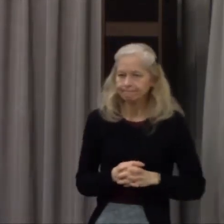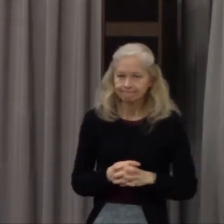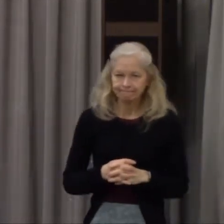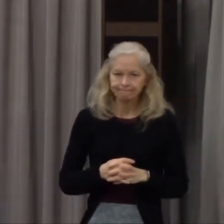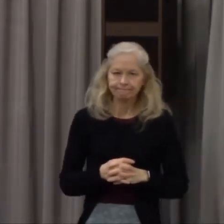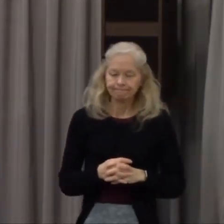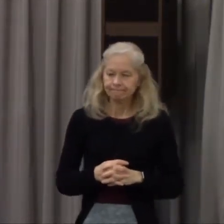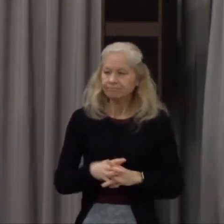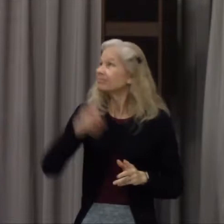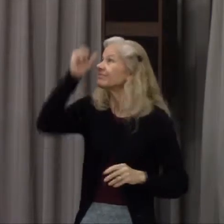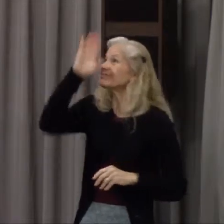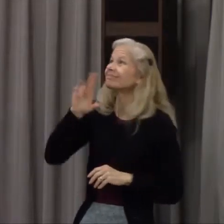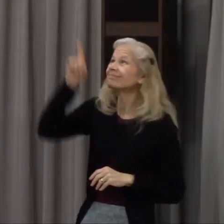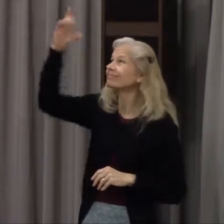everything.